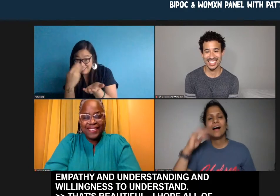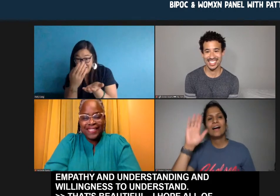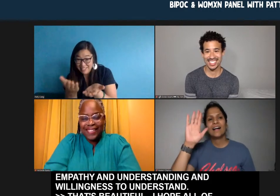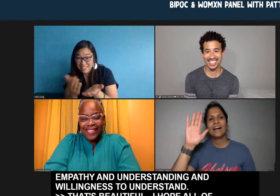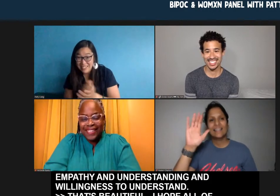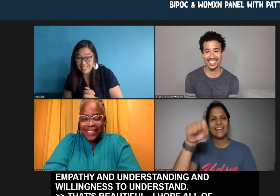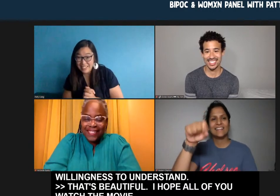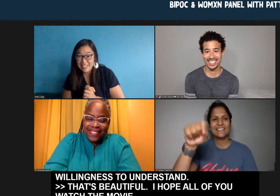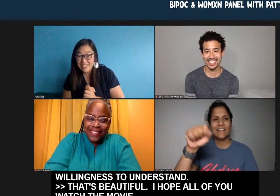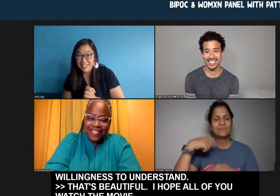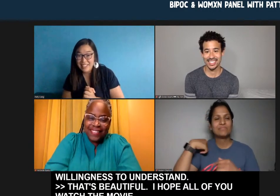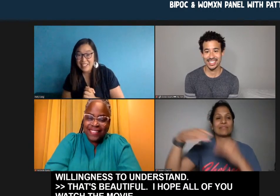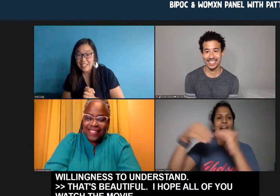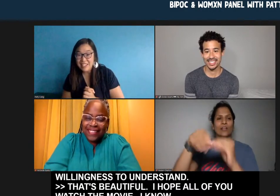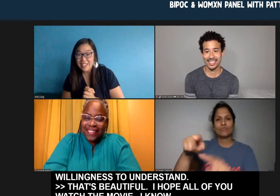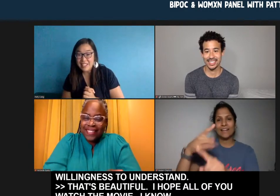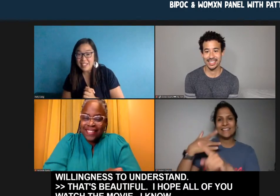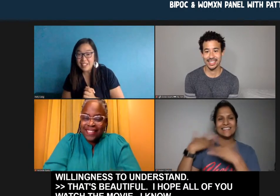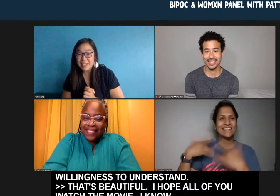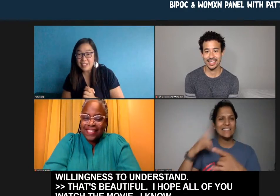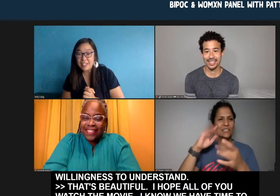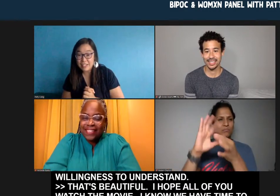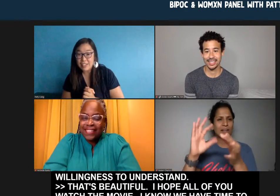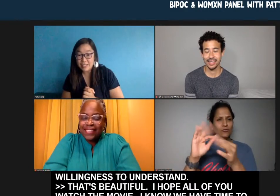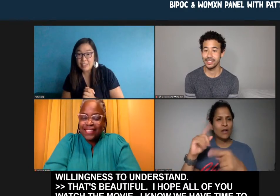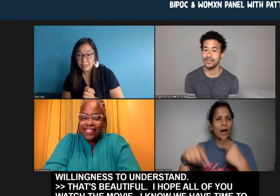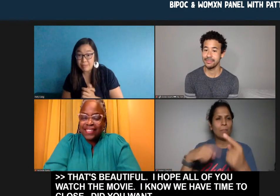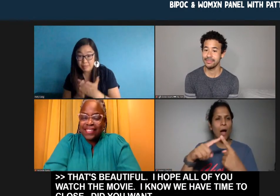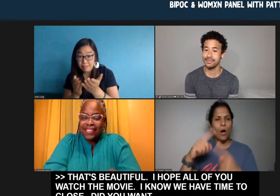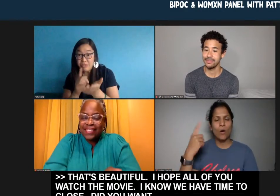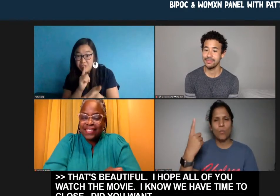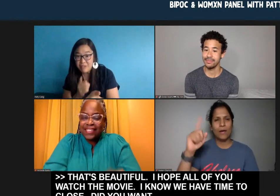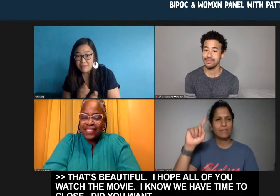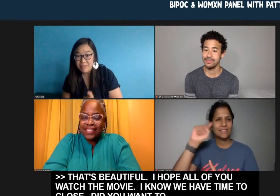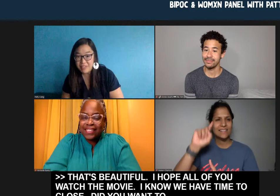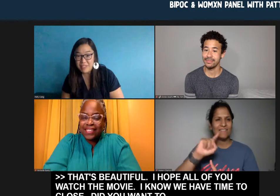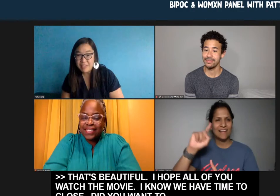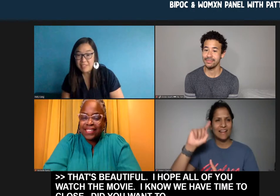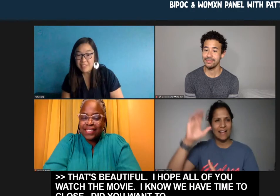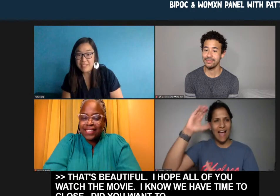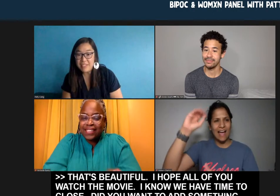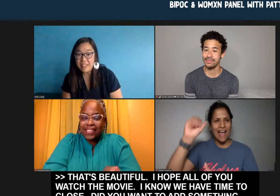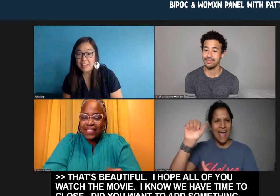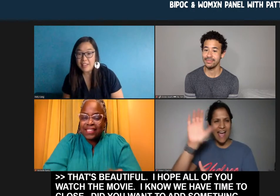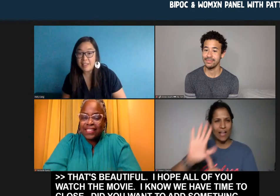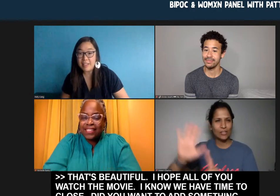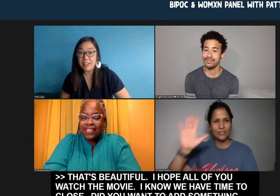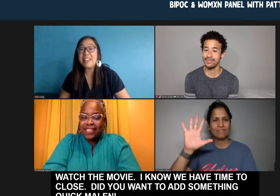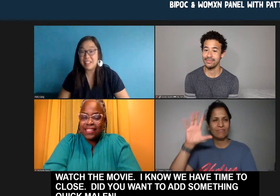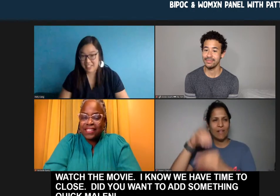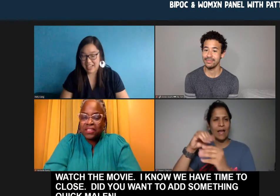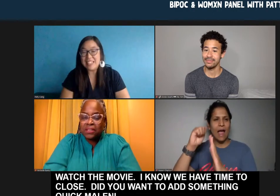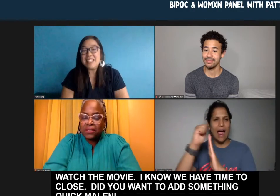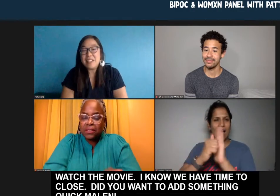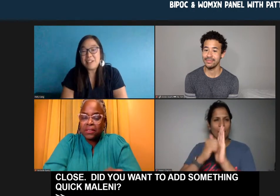did you want to add something real quick, Melanie? Yeah, I wanted to mention something that Dickie said. It was